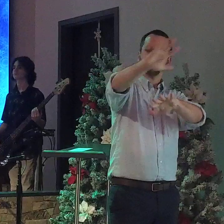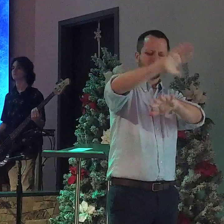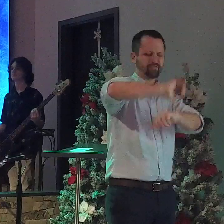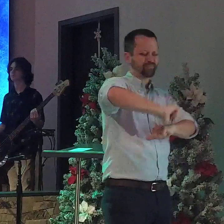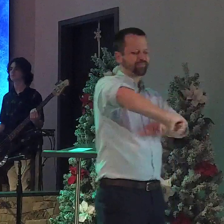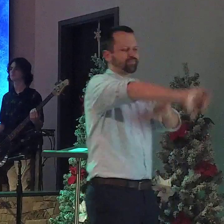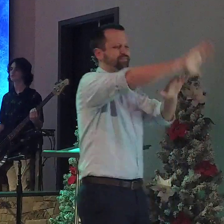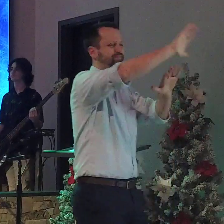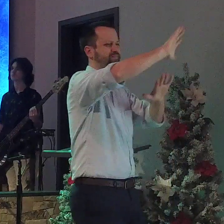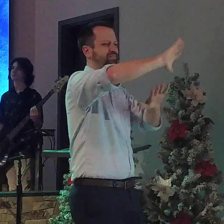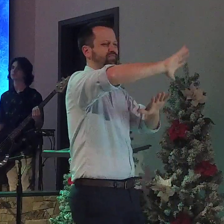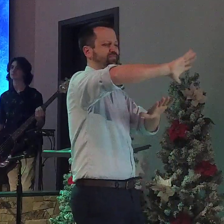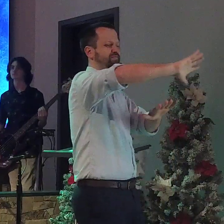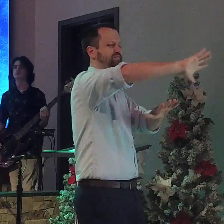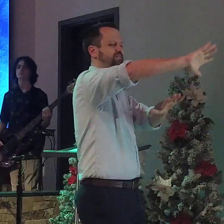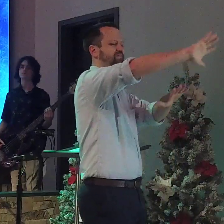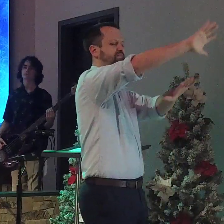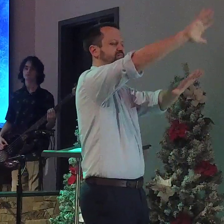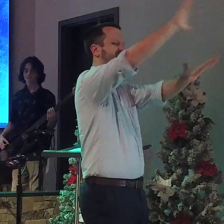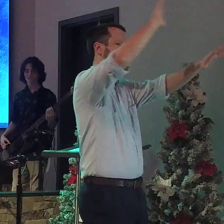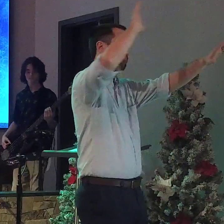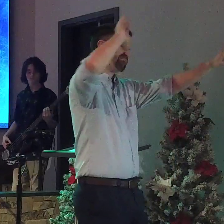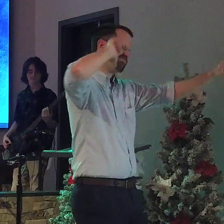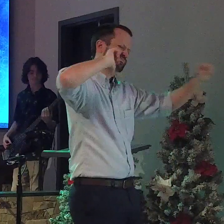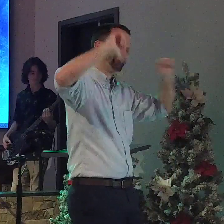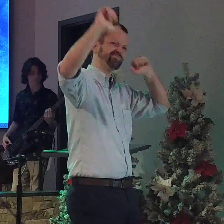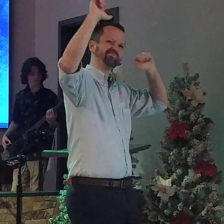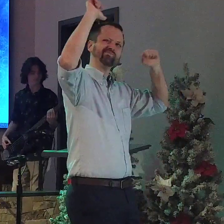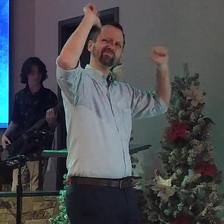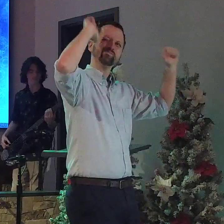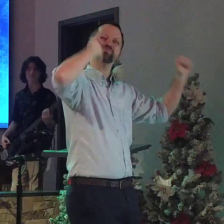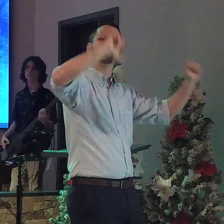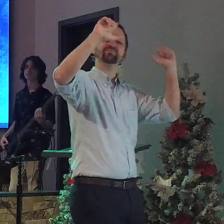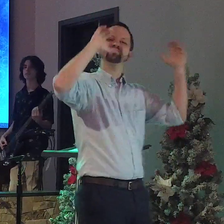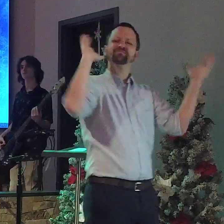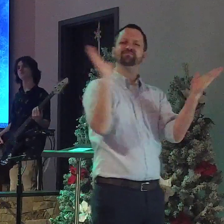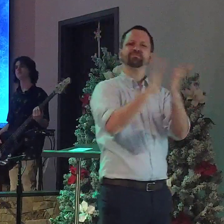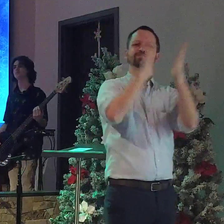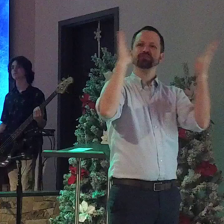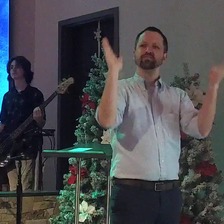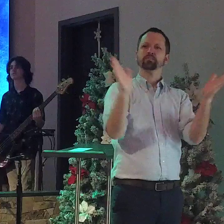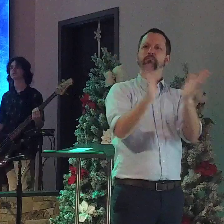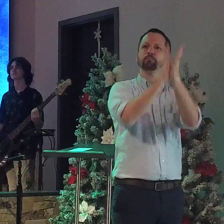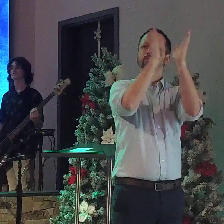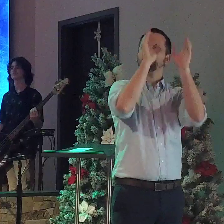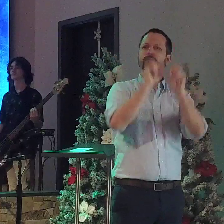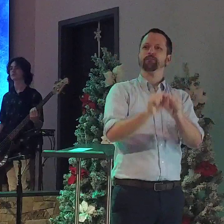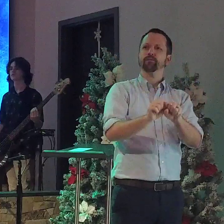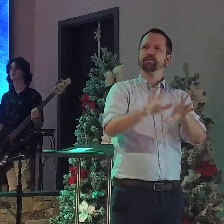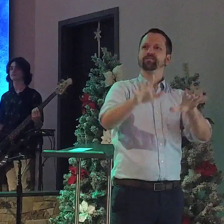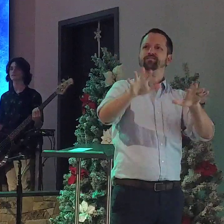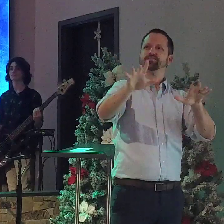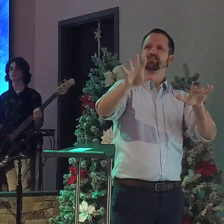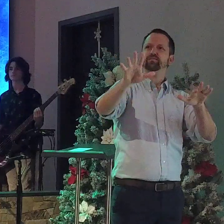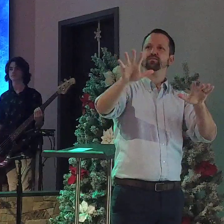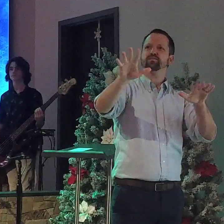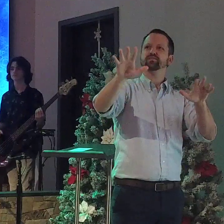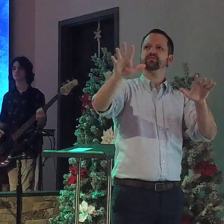father David, and he will reign over the house of Jacob forever. And of his kingdom there will be no end."